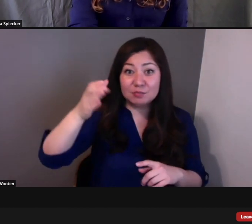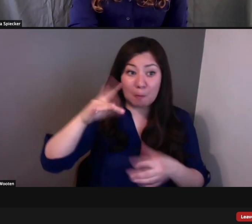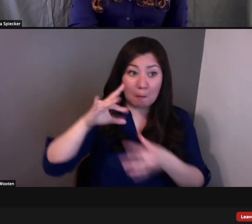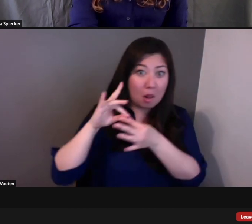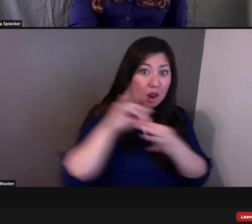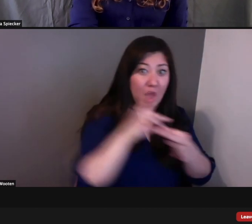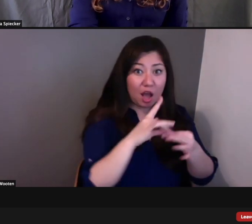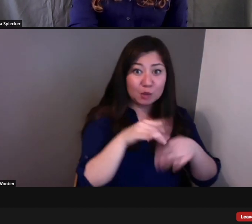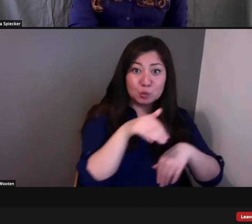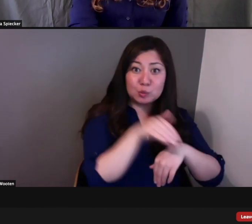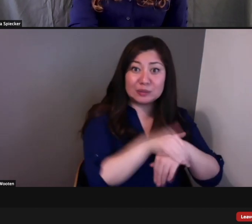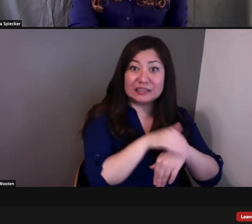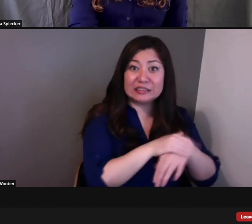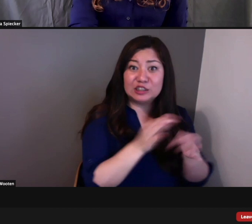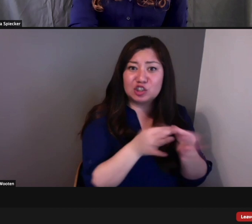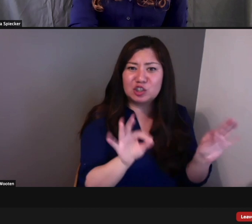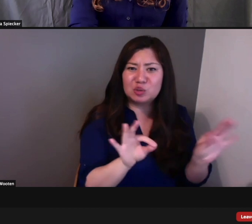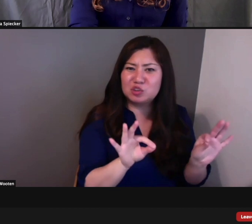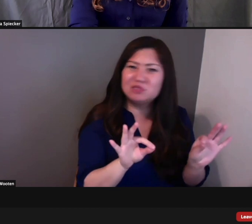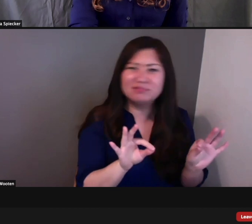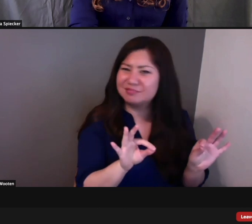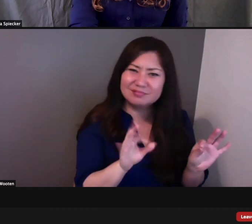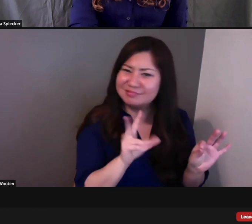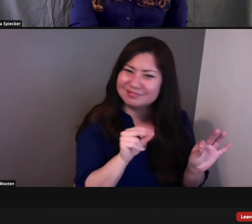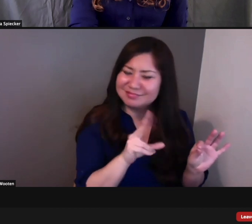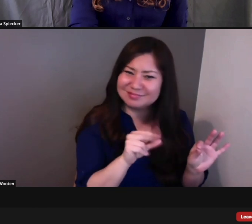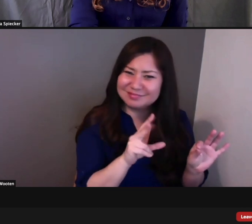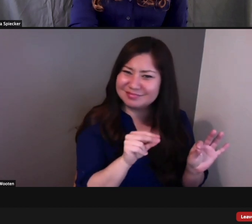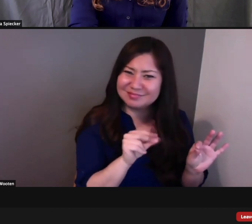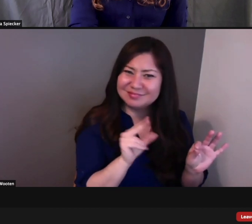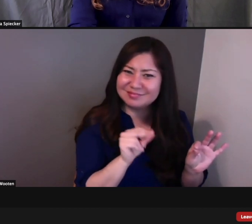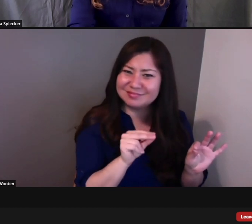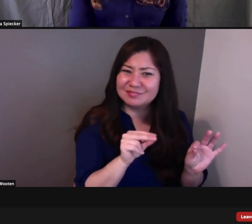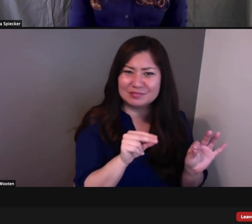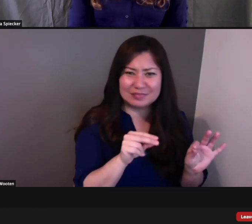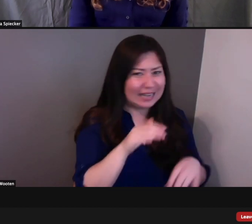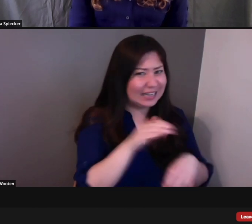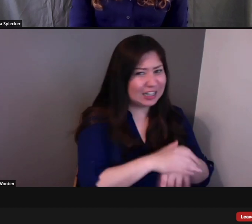easier for students to learn.